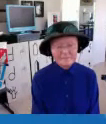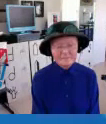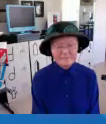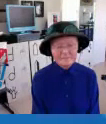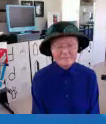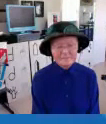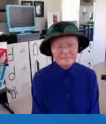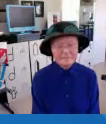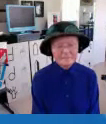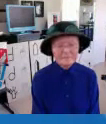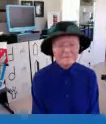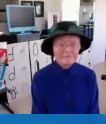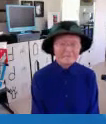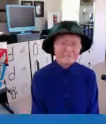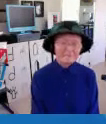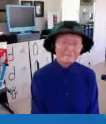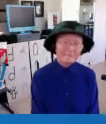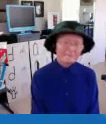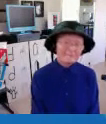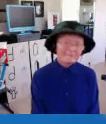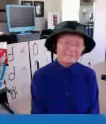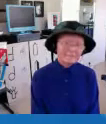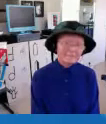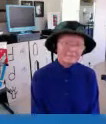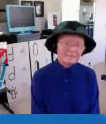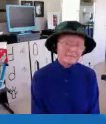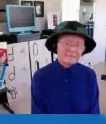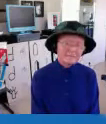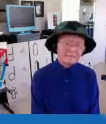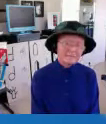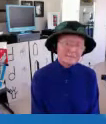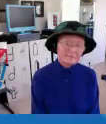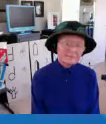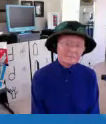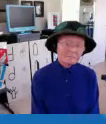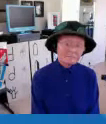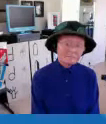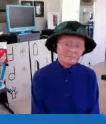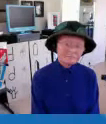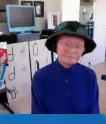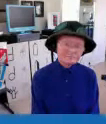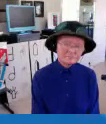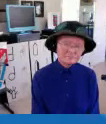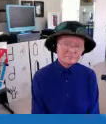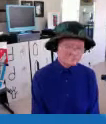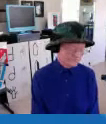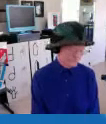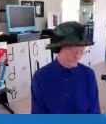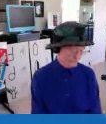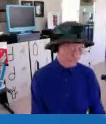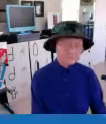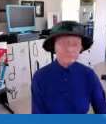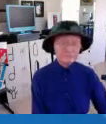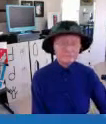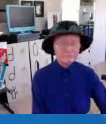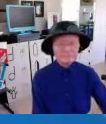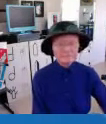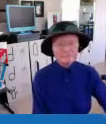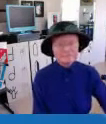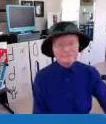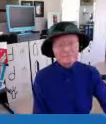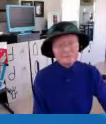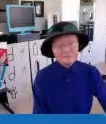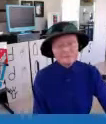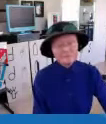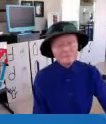now we get to the second part of this compound, and we see a location which actually, yes, okay, that's correct. That location is just for